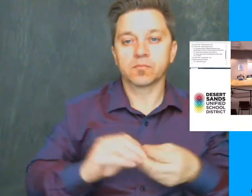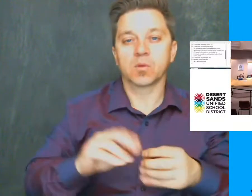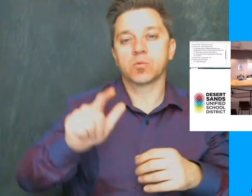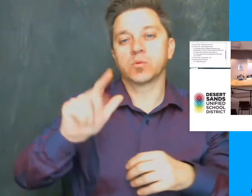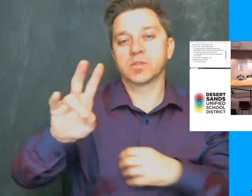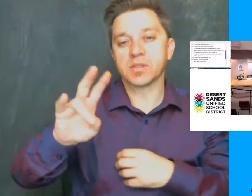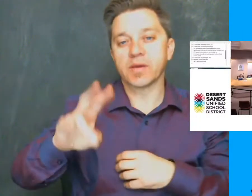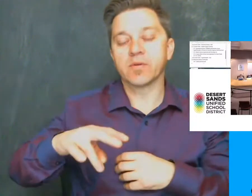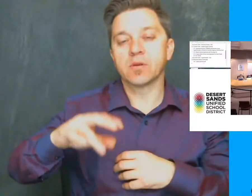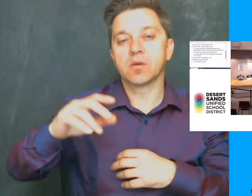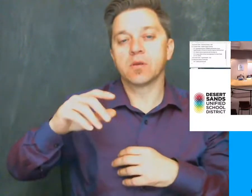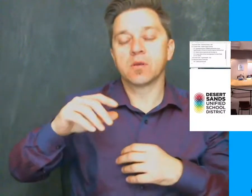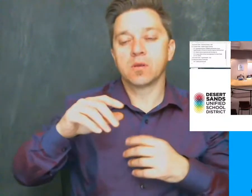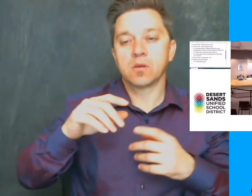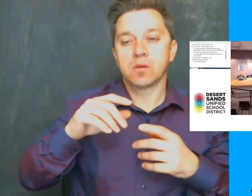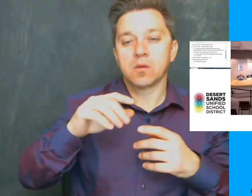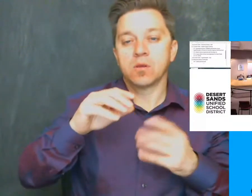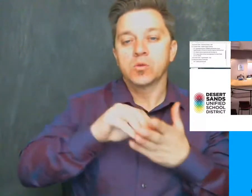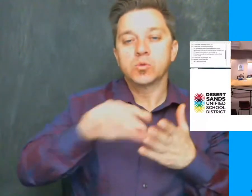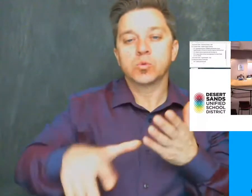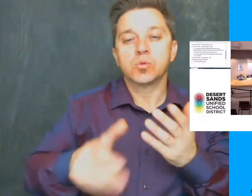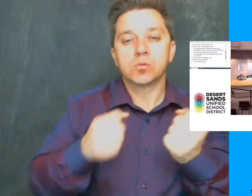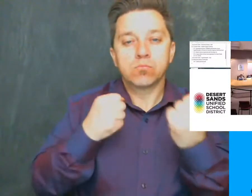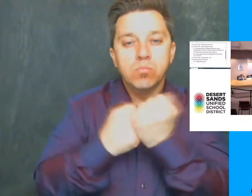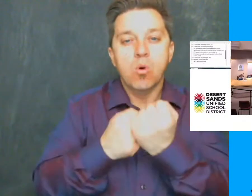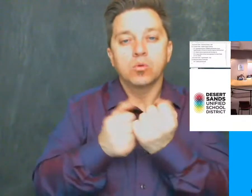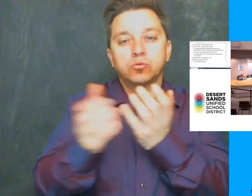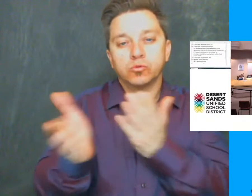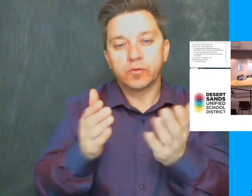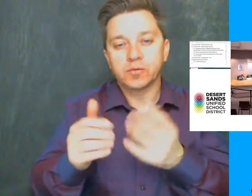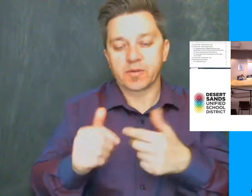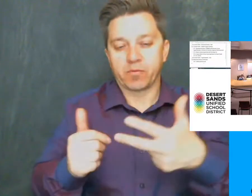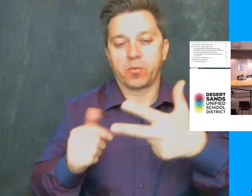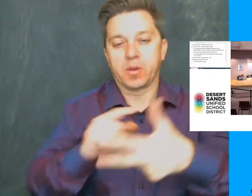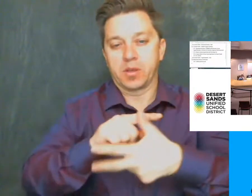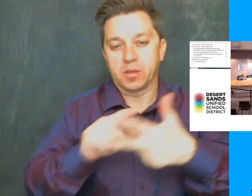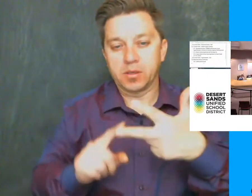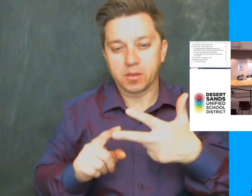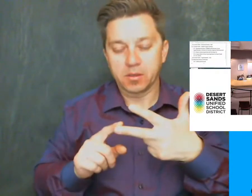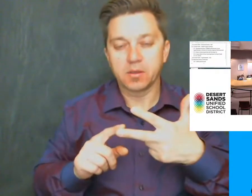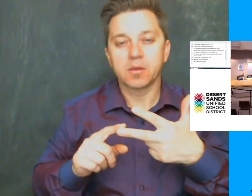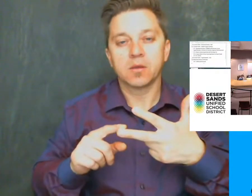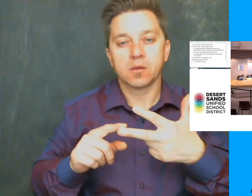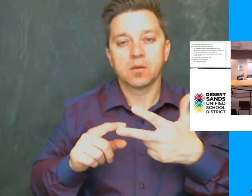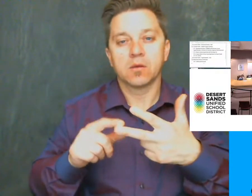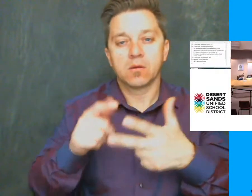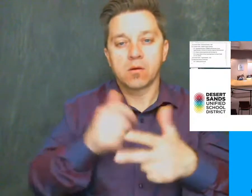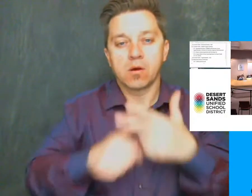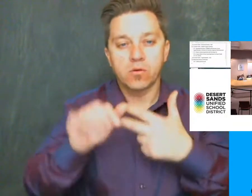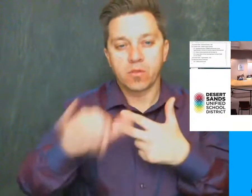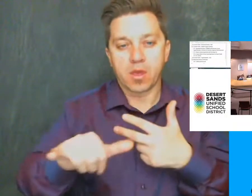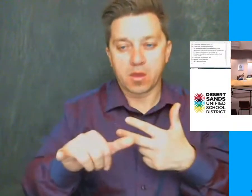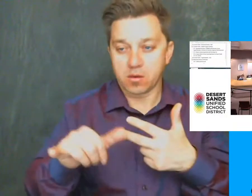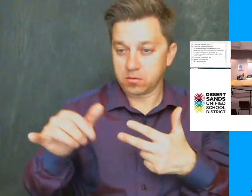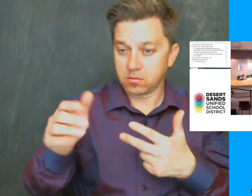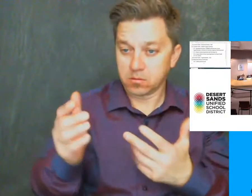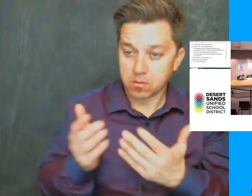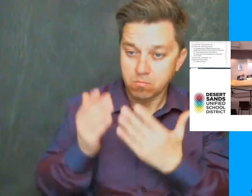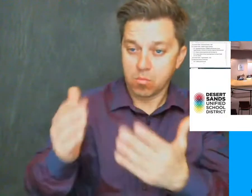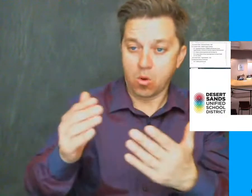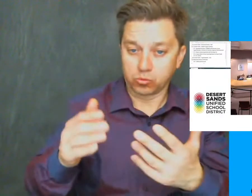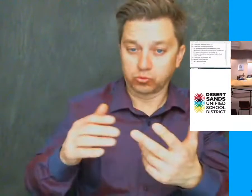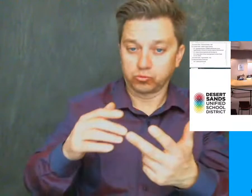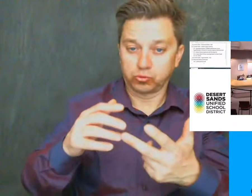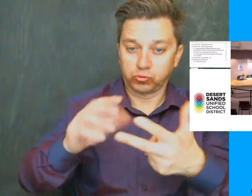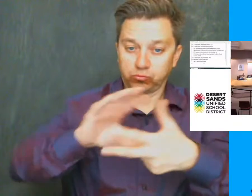27, consent items, student support services. There are three items in consent items, student support services. Is there a motion to take